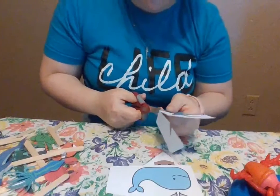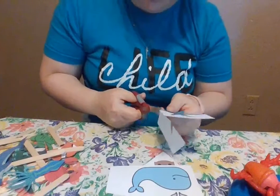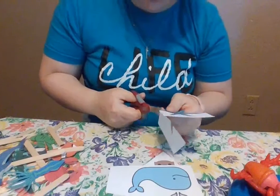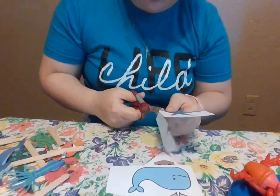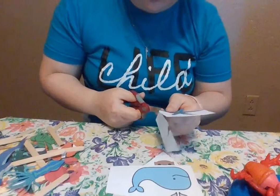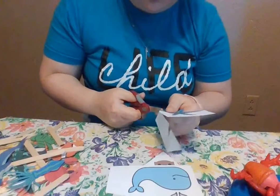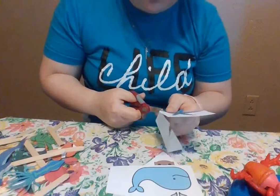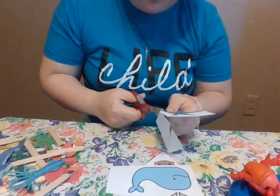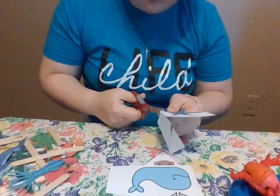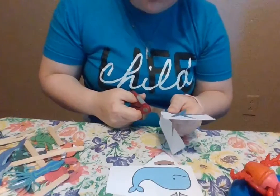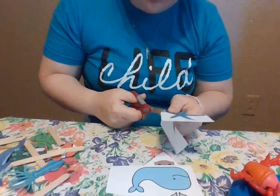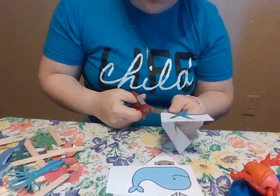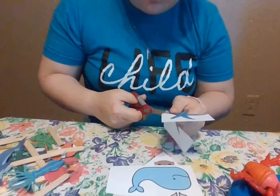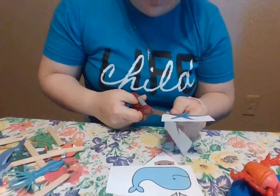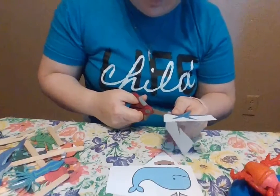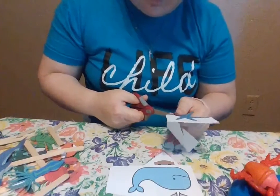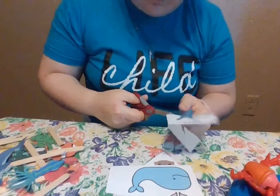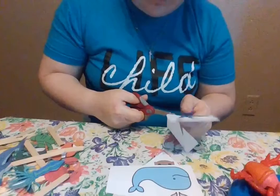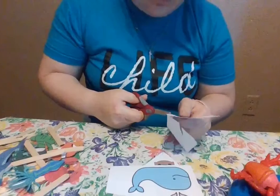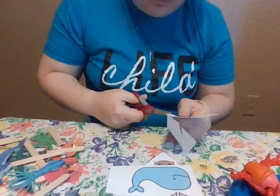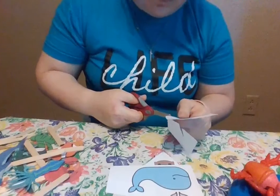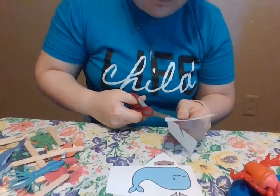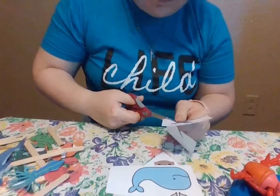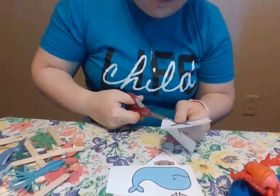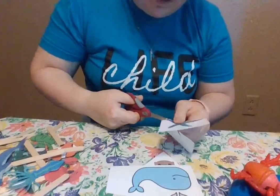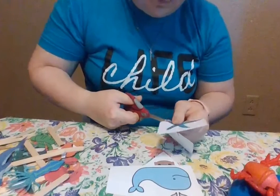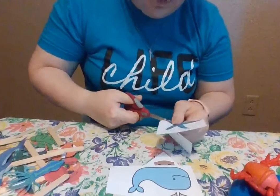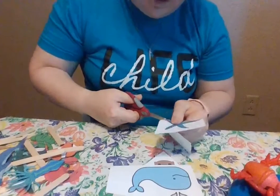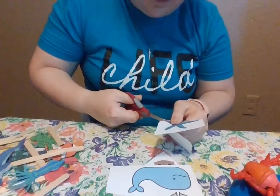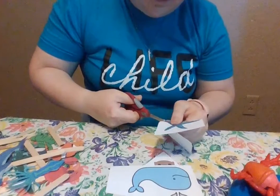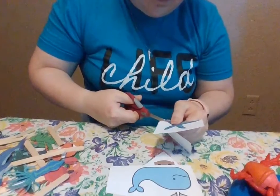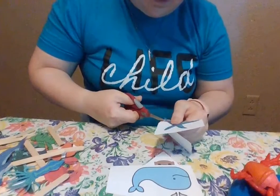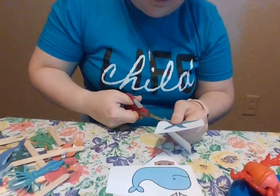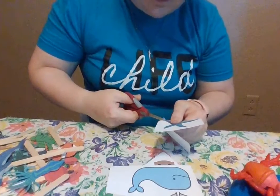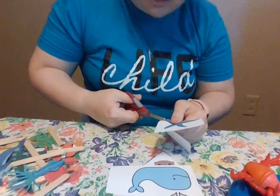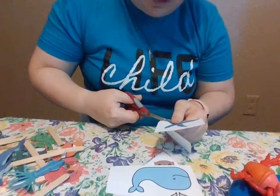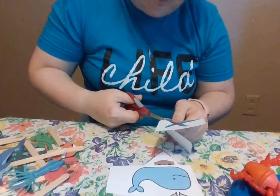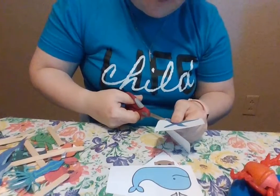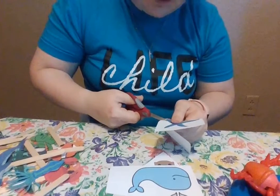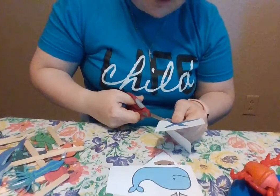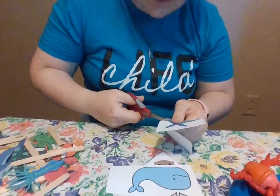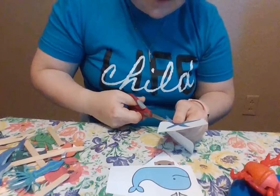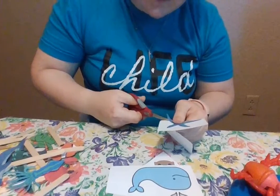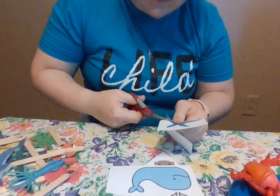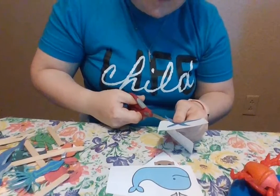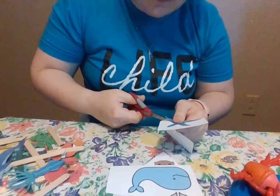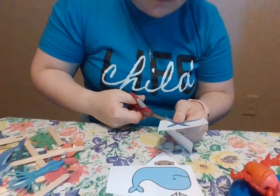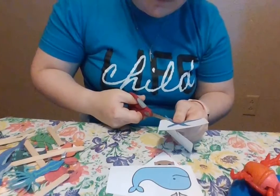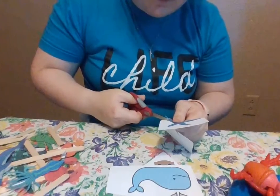fun. I also really like whales and starfishes.